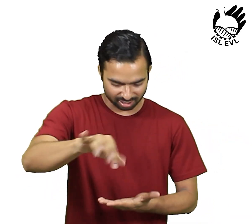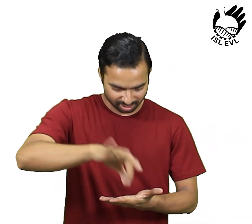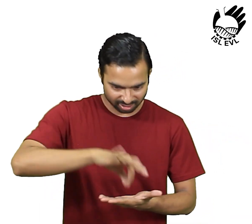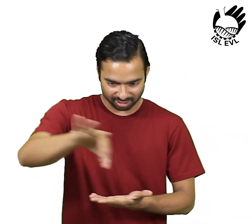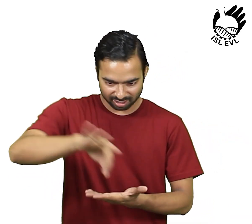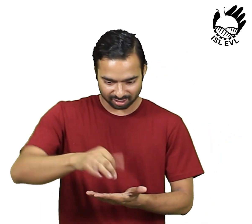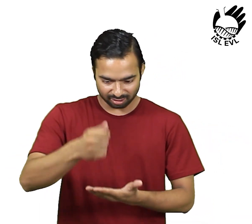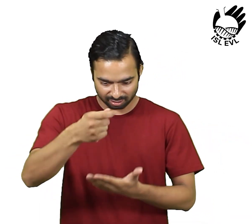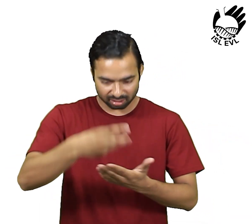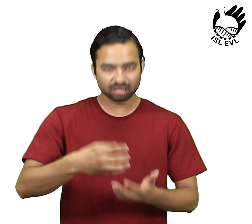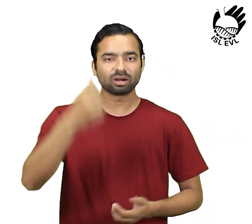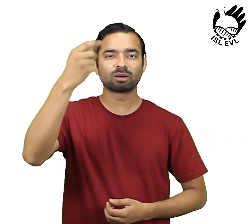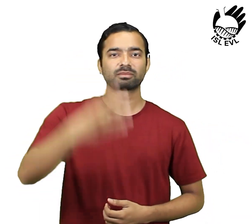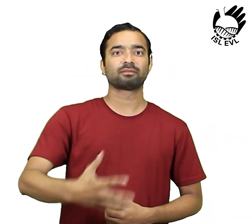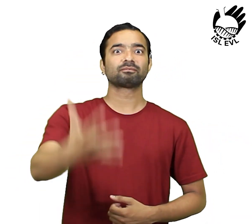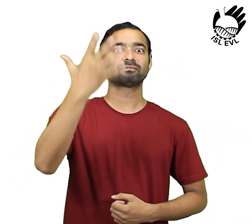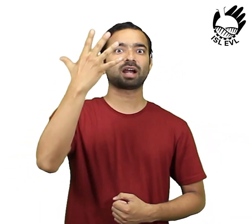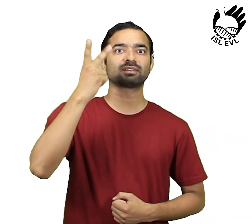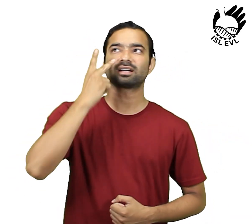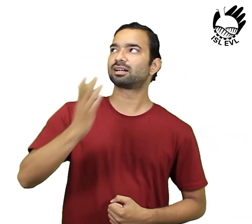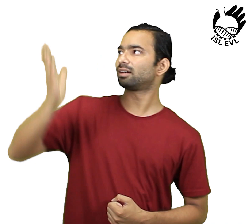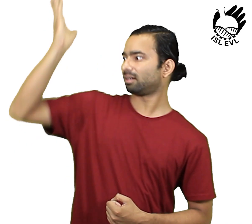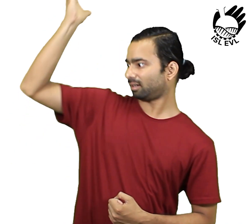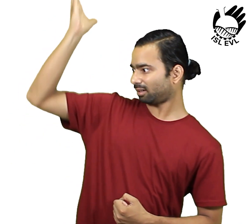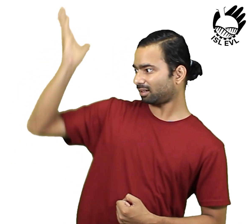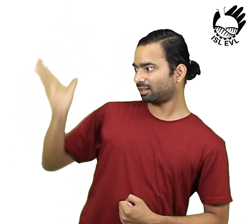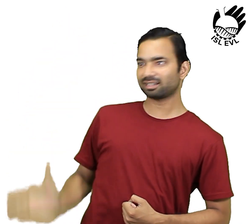We have a choice of 5 different samples: